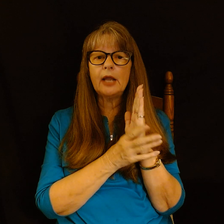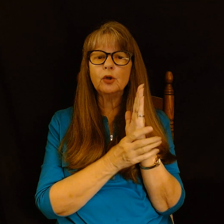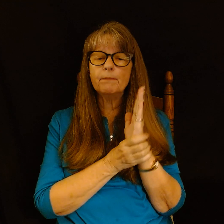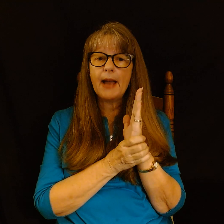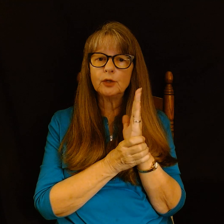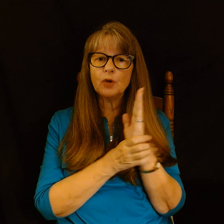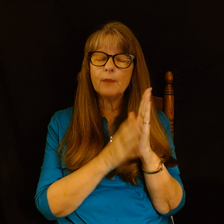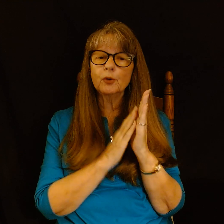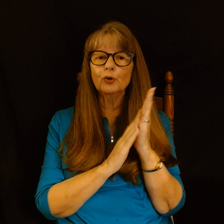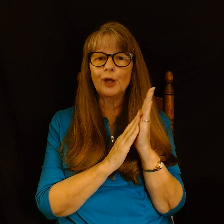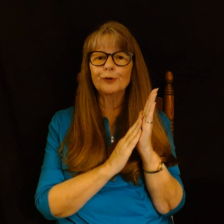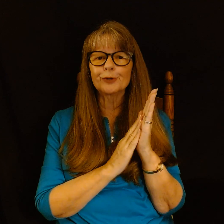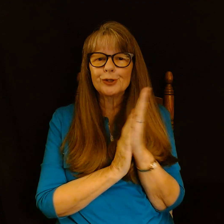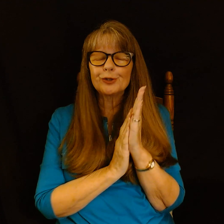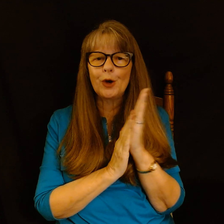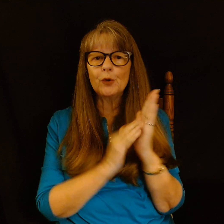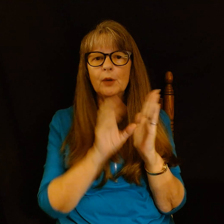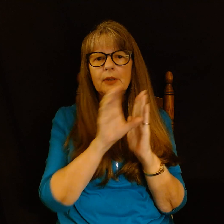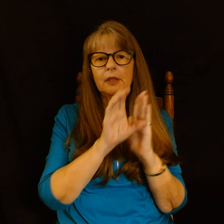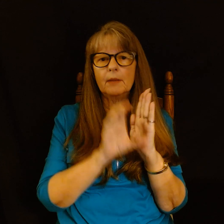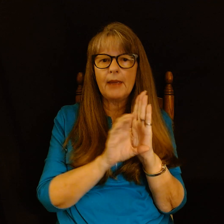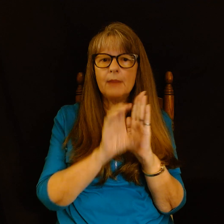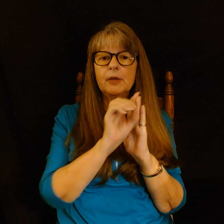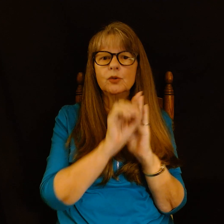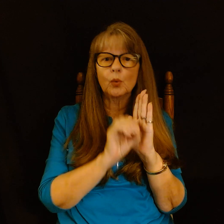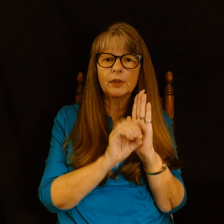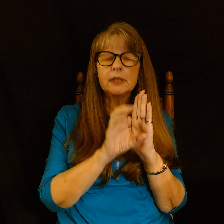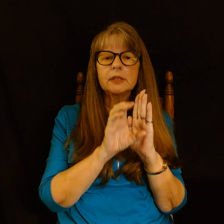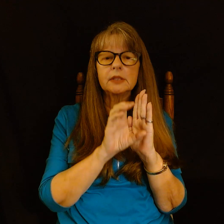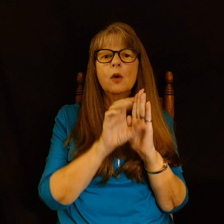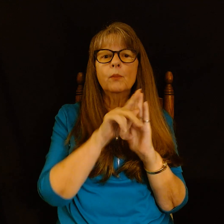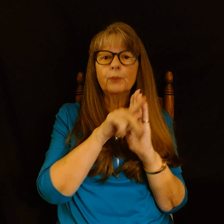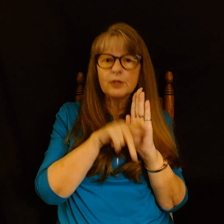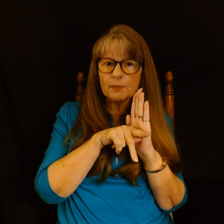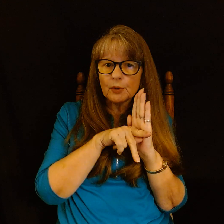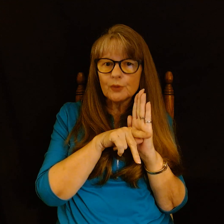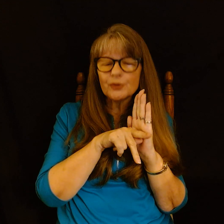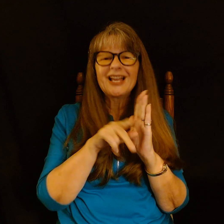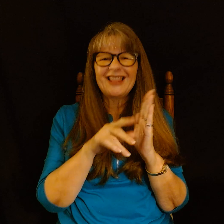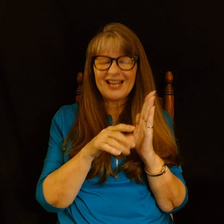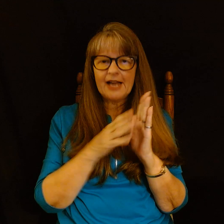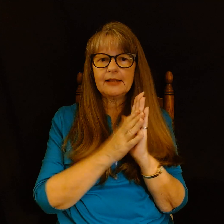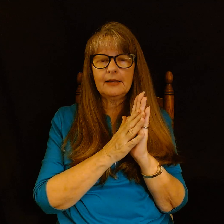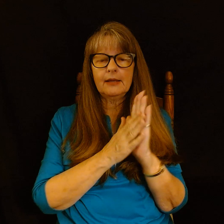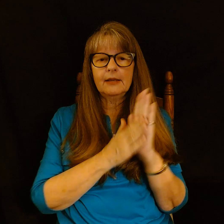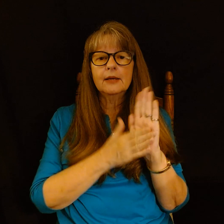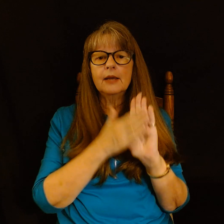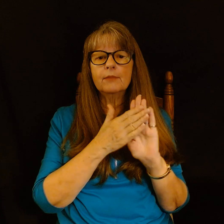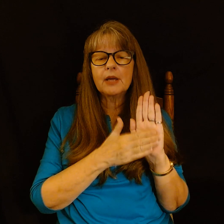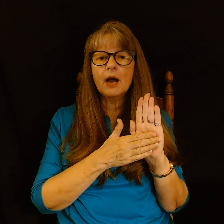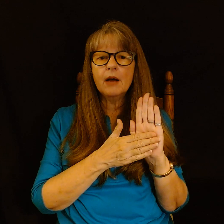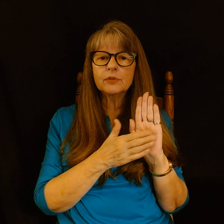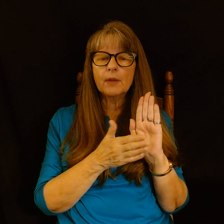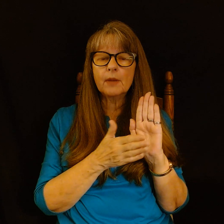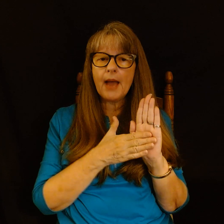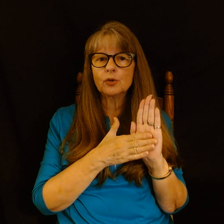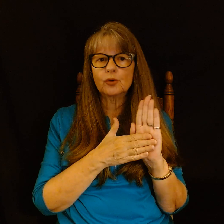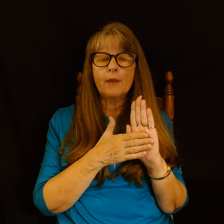your backdrop, or your stone, like we did commandments, ordinance, principles, that kind of thing. It becomes a backdrop, or